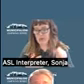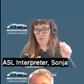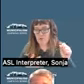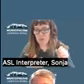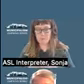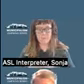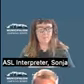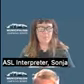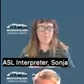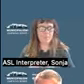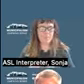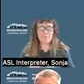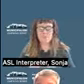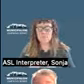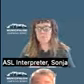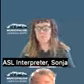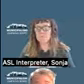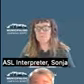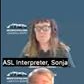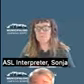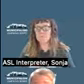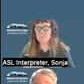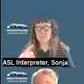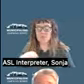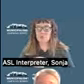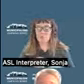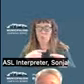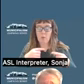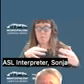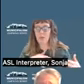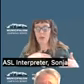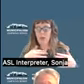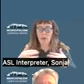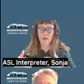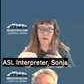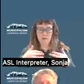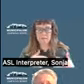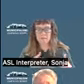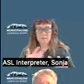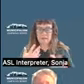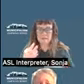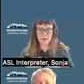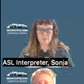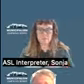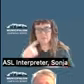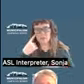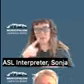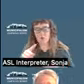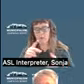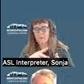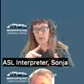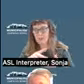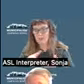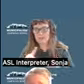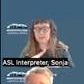as I mentioned earlier battling Tufts for pilot payments but also supporting